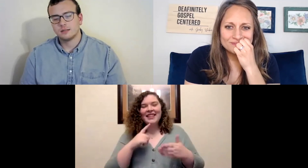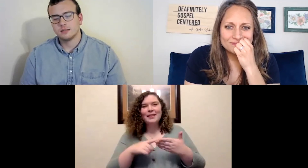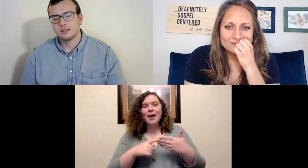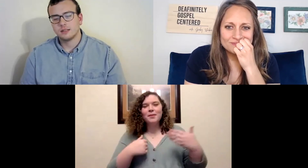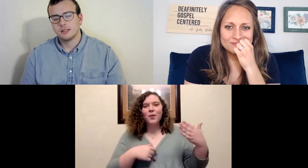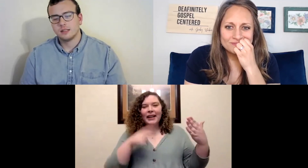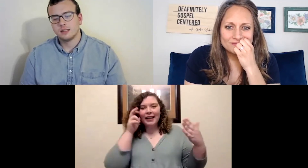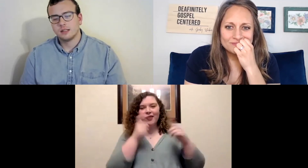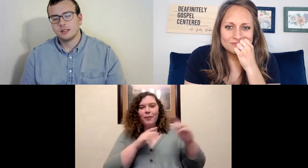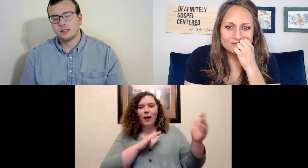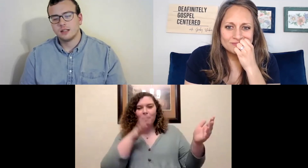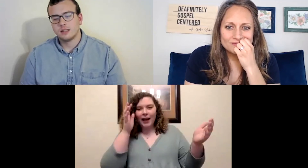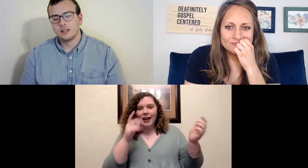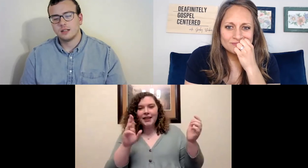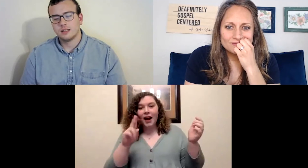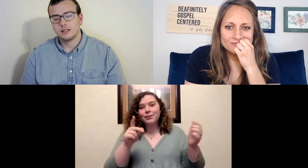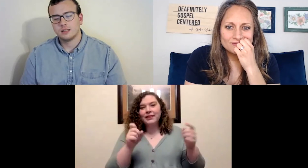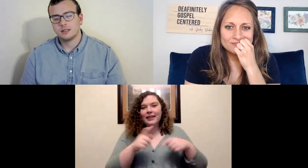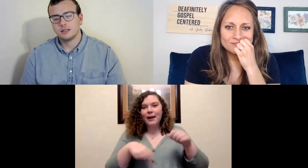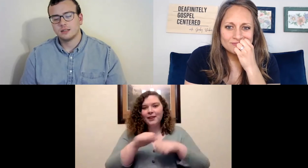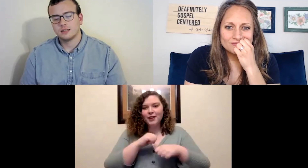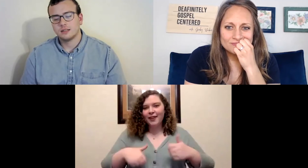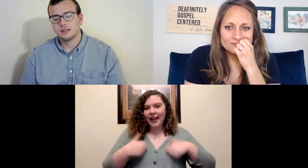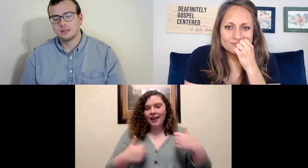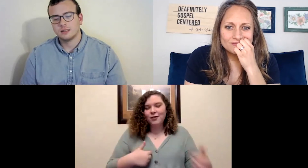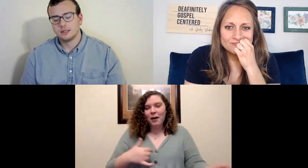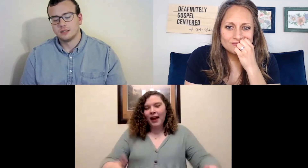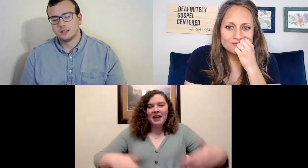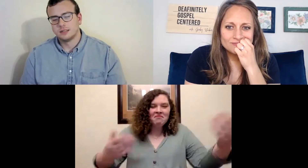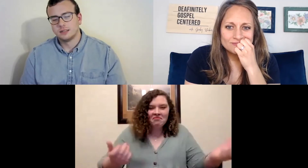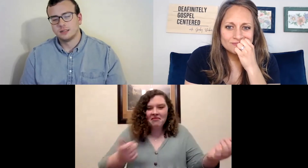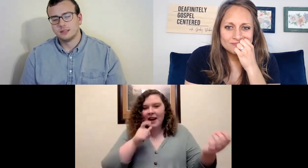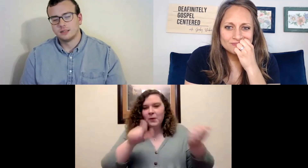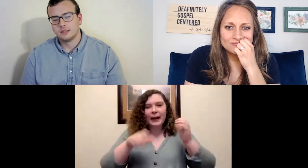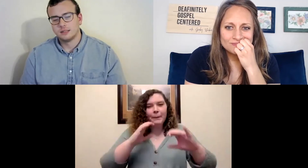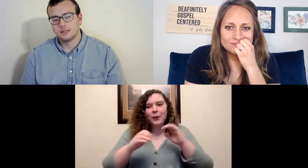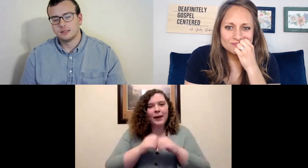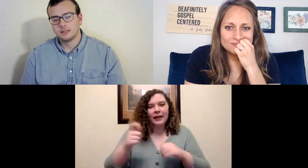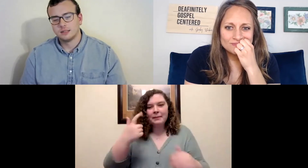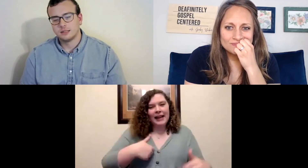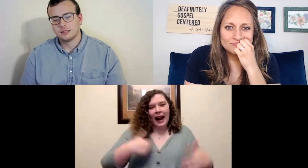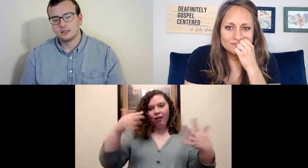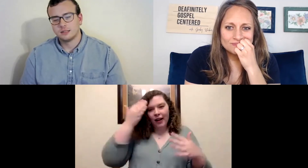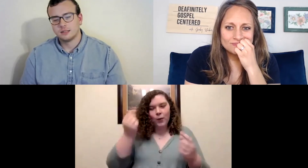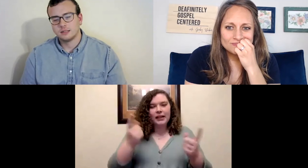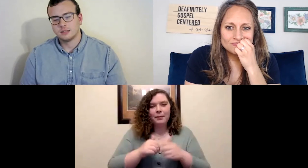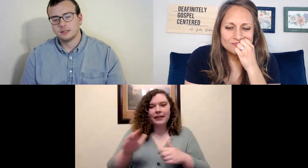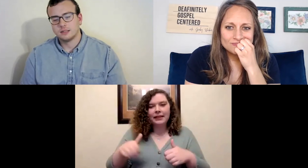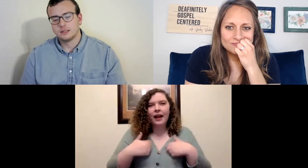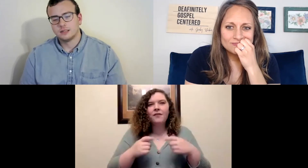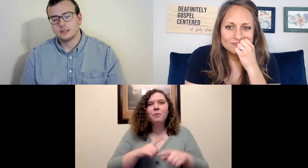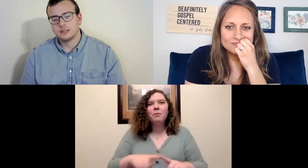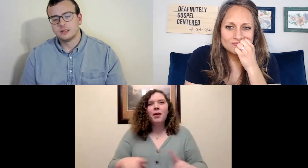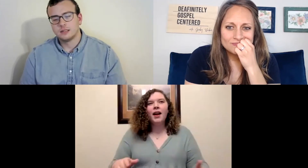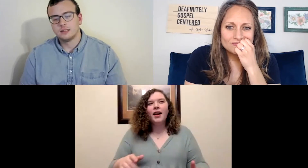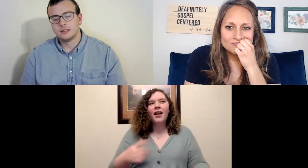oh man, sometimes we talk about this. Often, if people are upset,